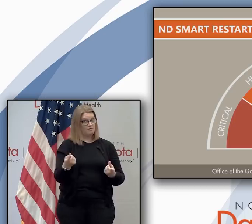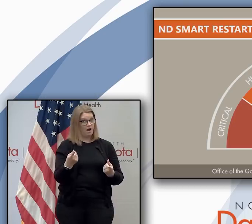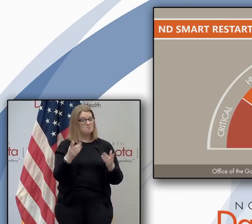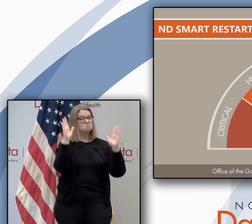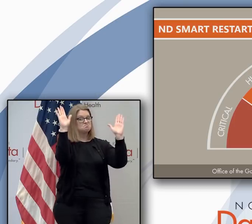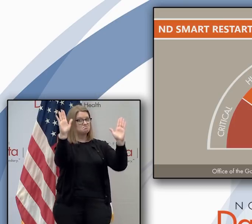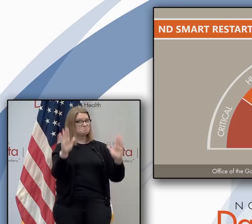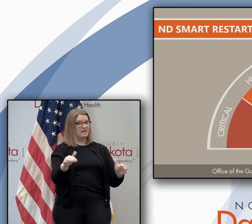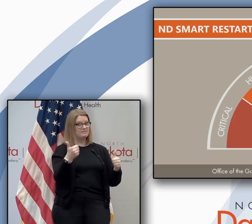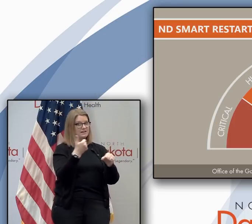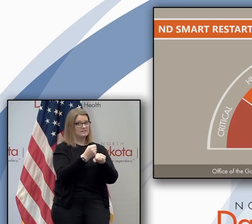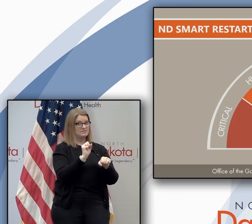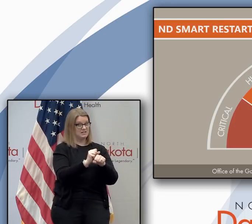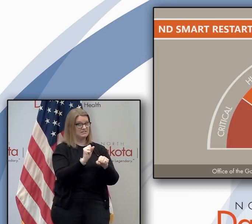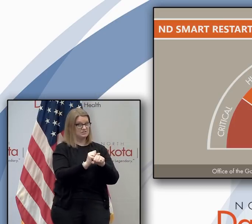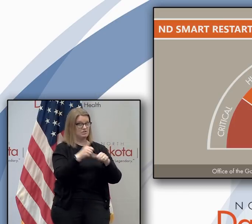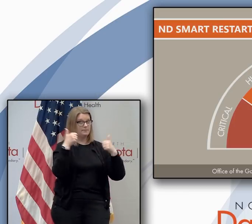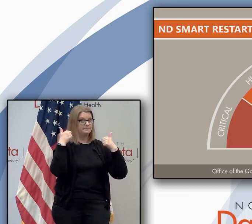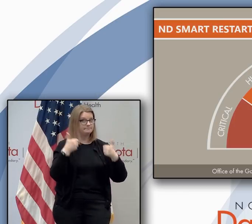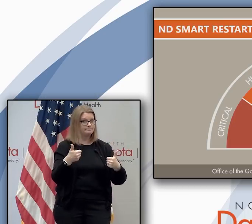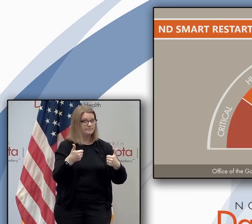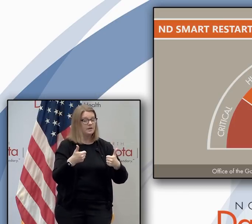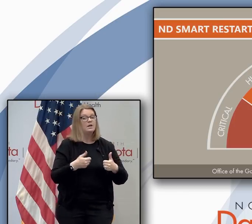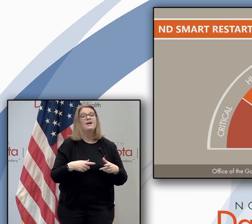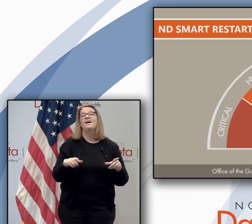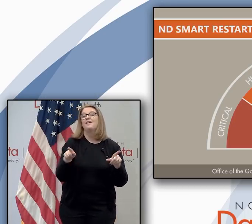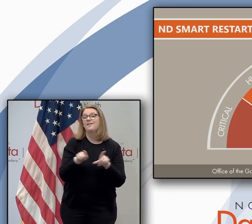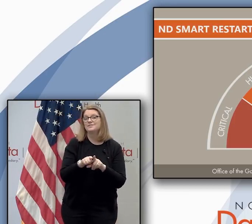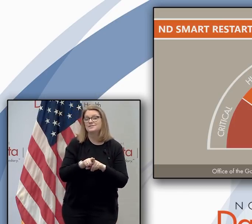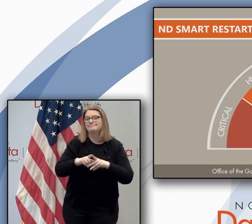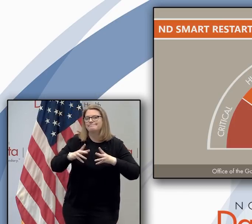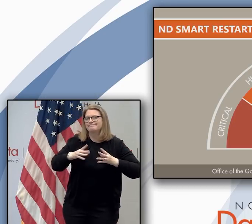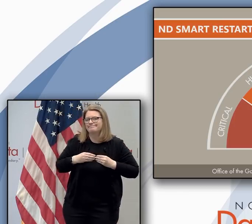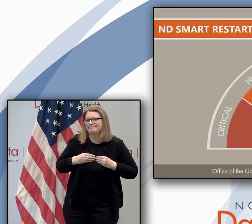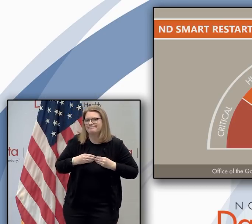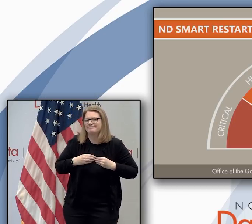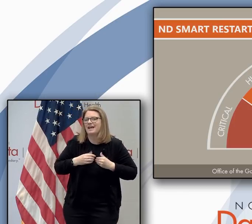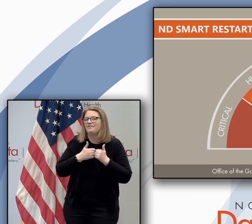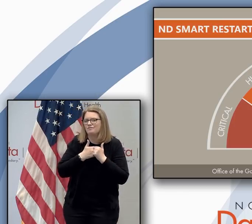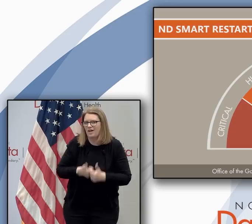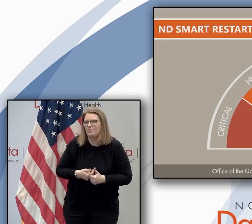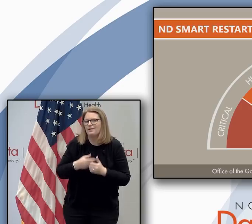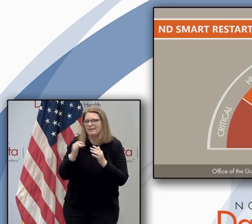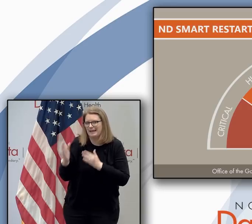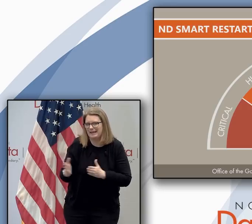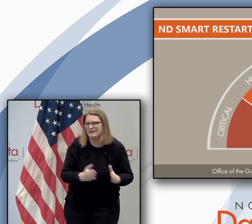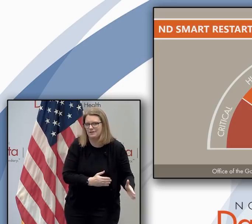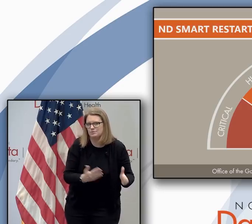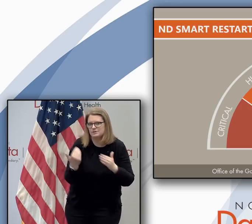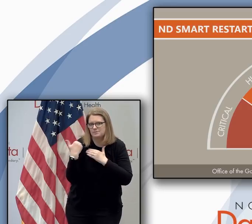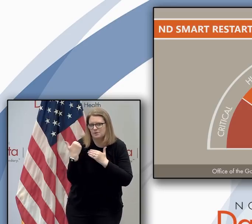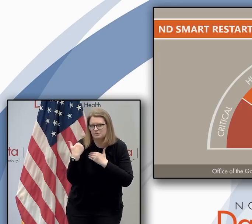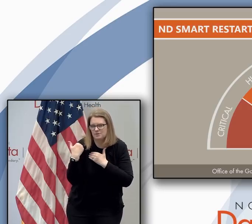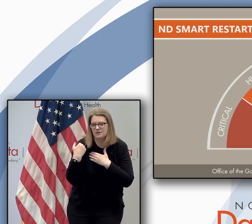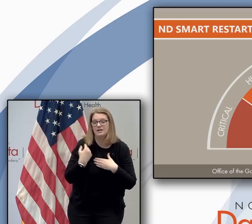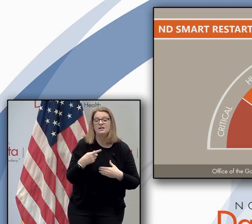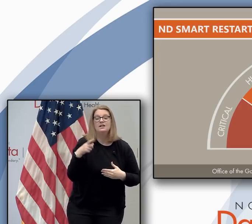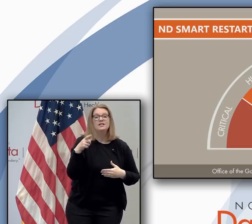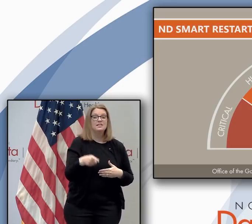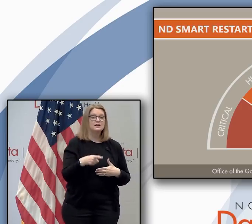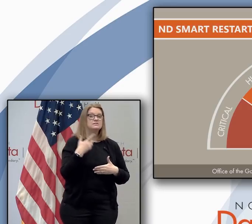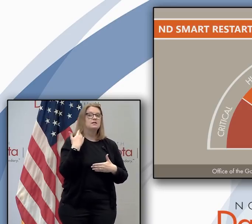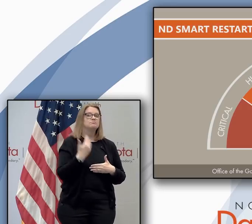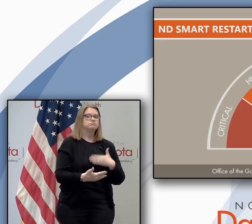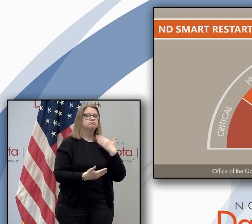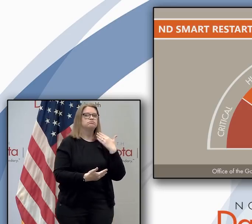but also again exercising individual responsibility. This road to recovery will progress gradually as all of us sort of again dial